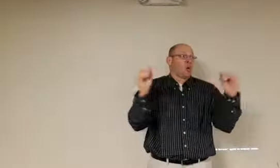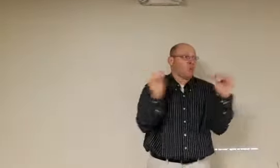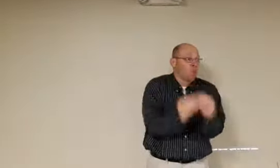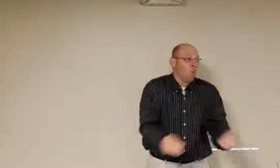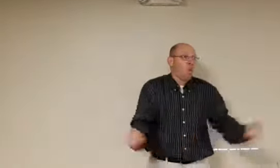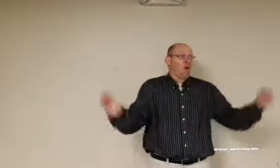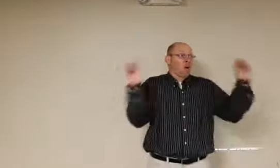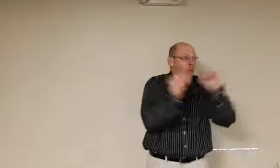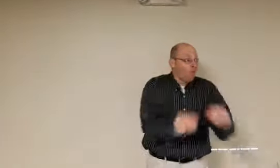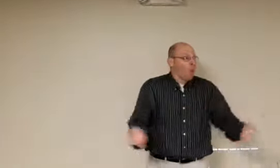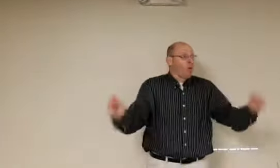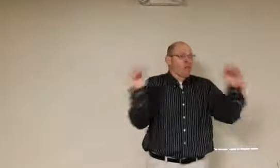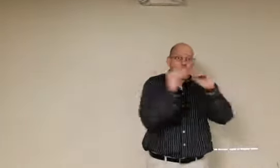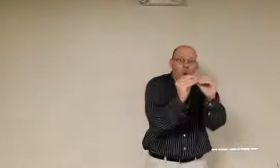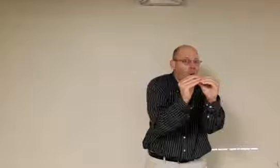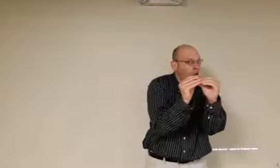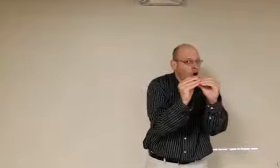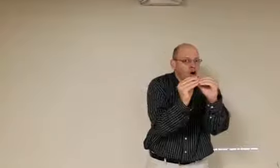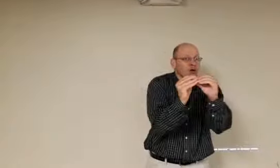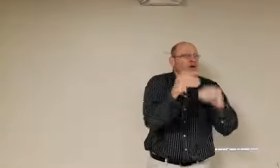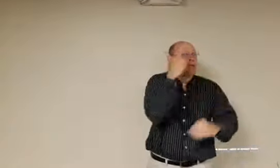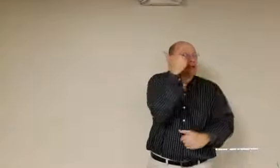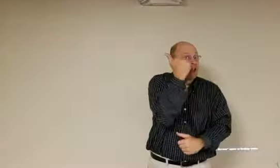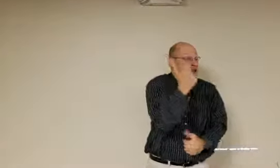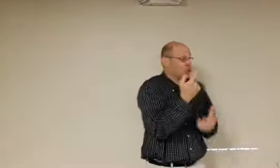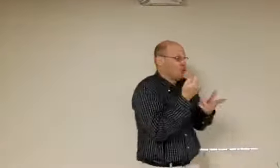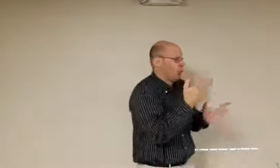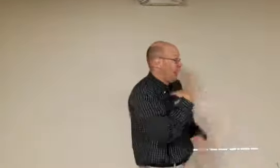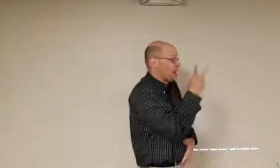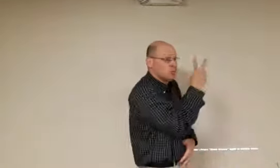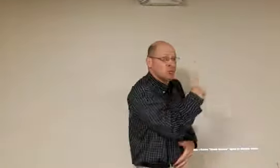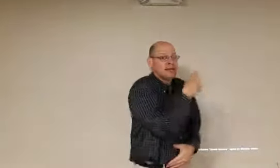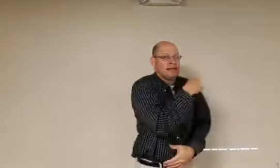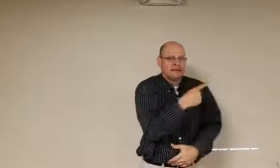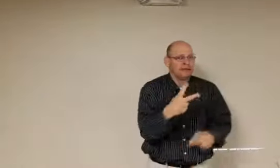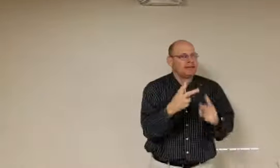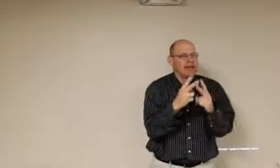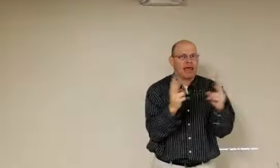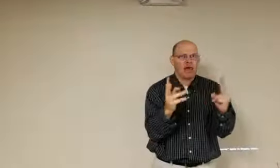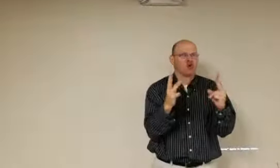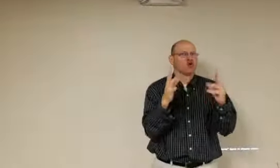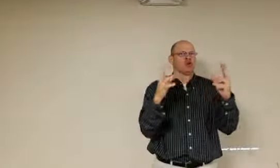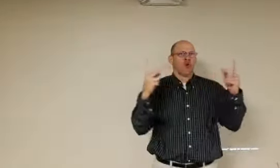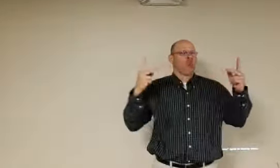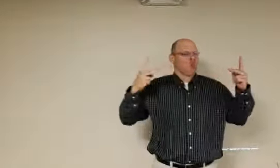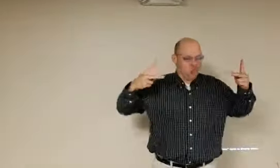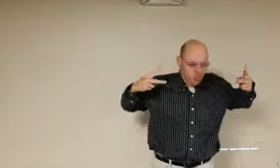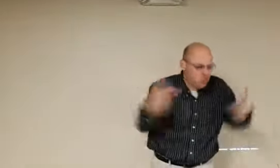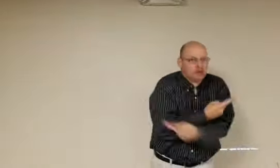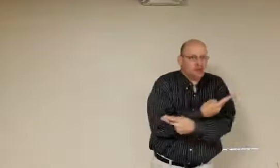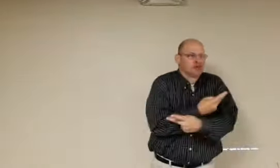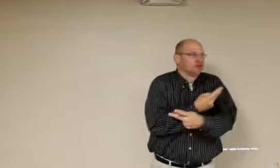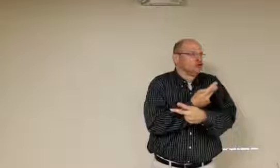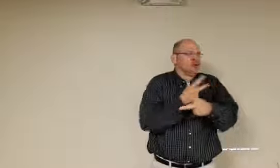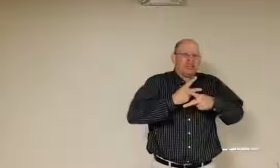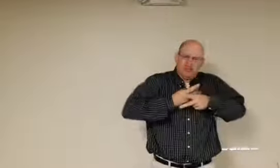must pray more. We have got to pray more. As I was reading that, it's going to be such a